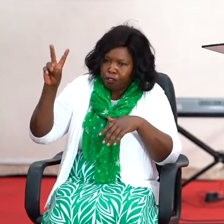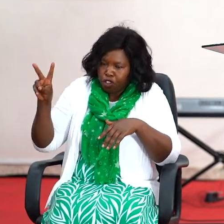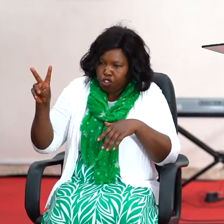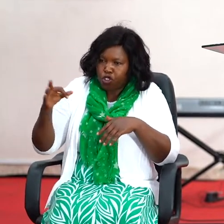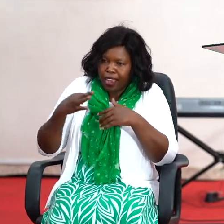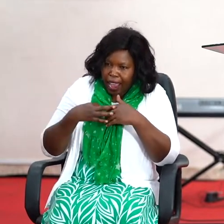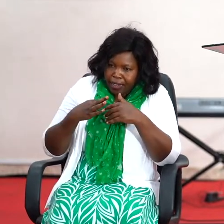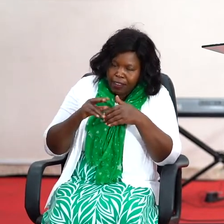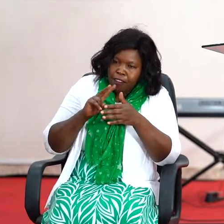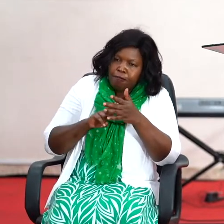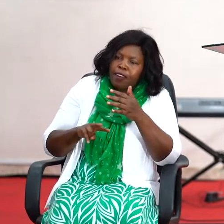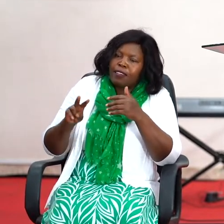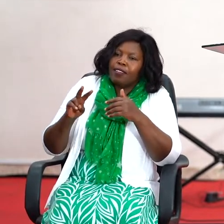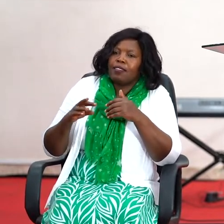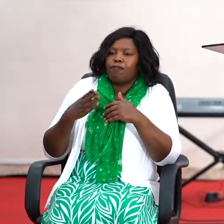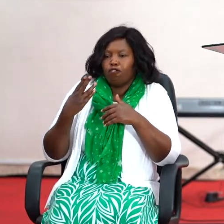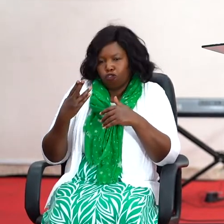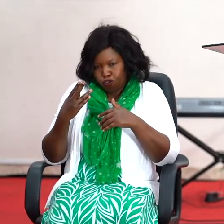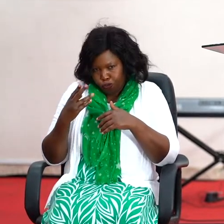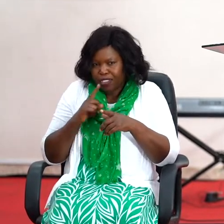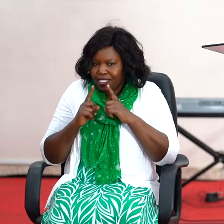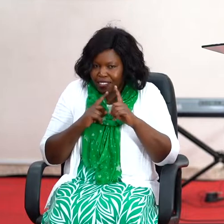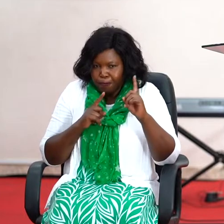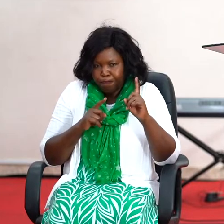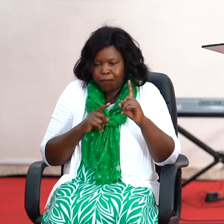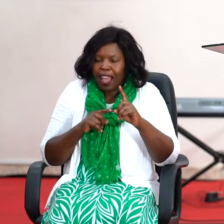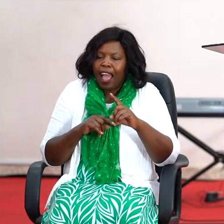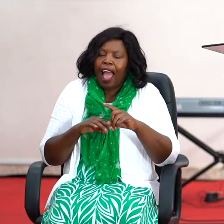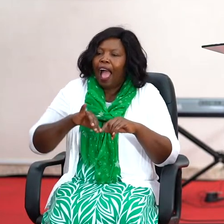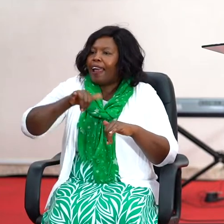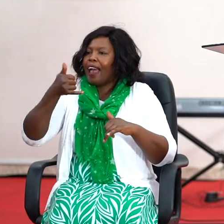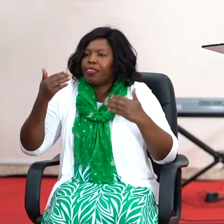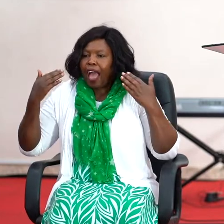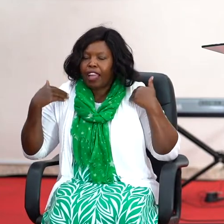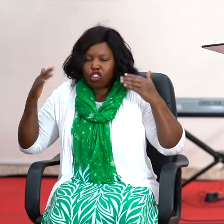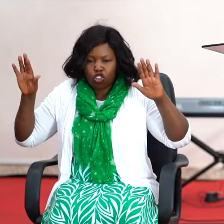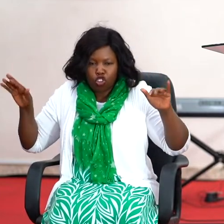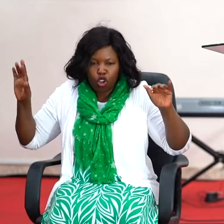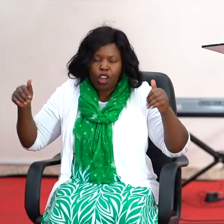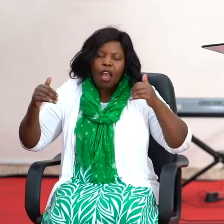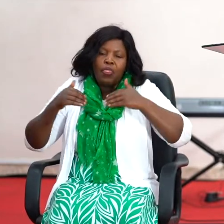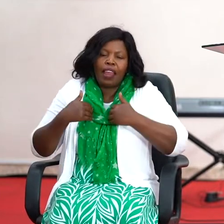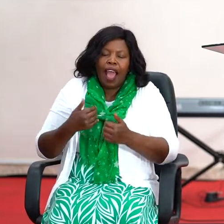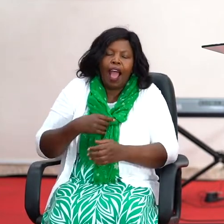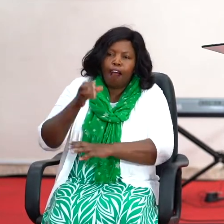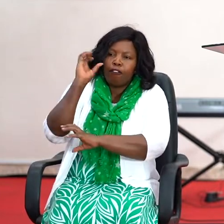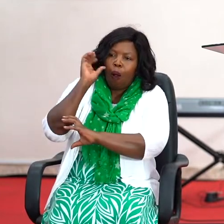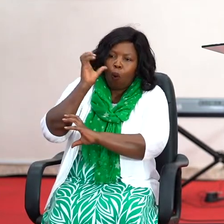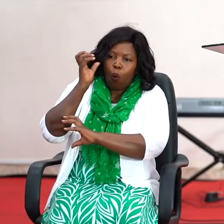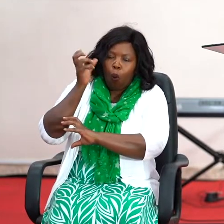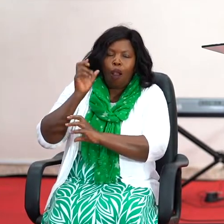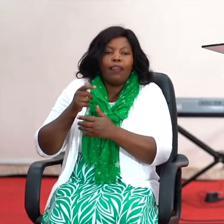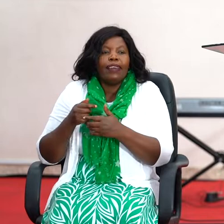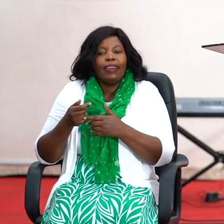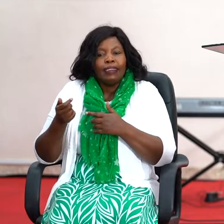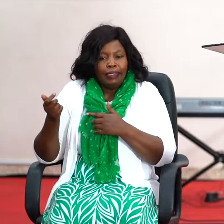and 4, the Bible says that another angel who had a golden censer came and stood at the